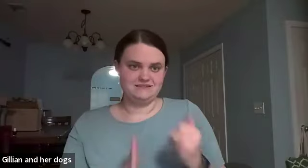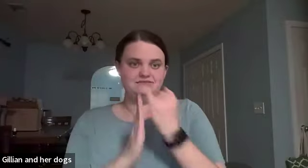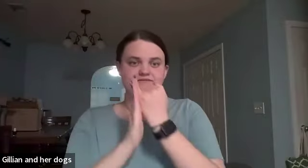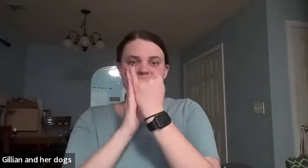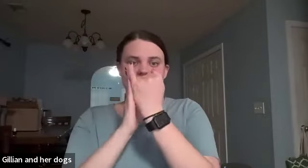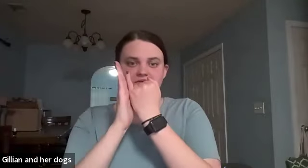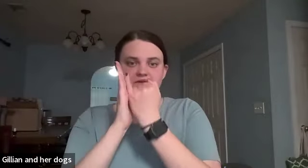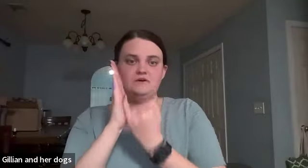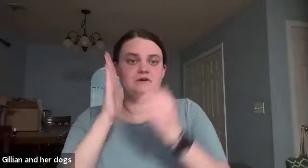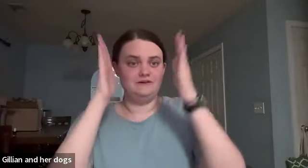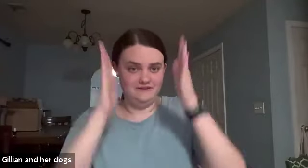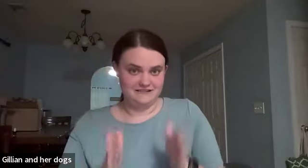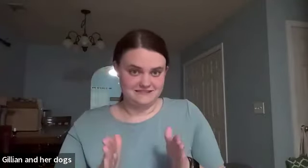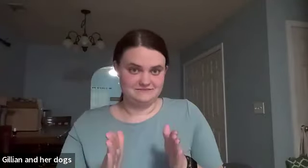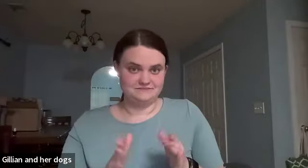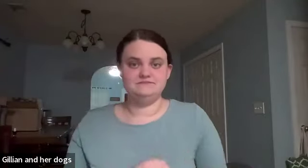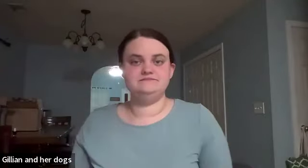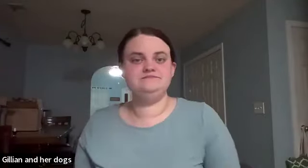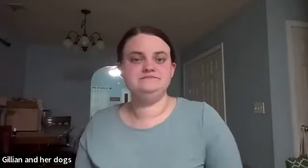Artist. Artist.